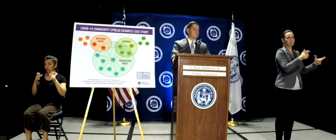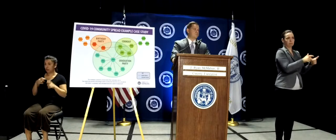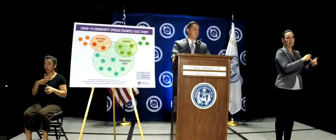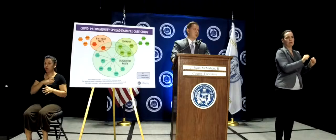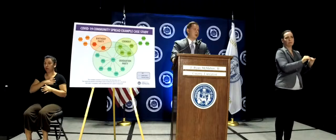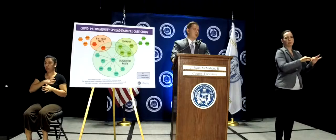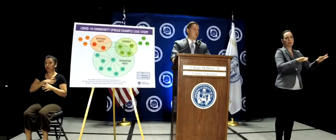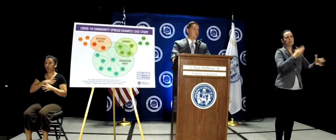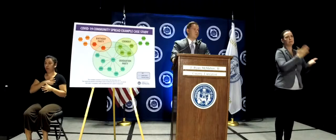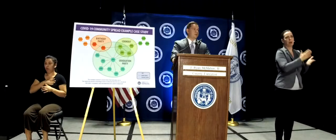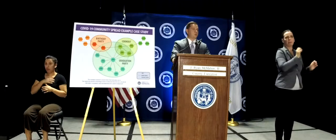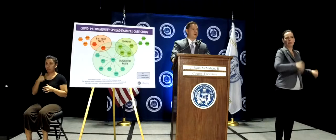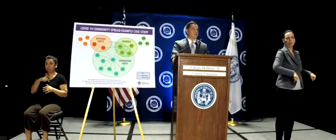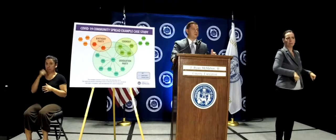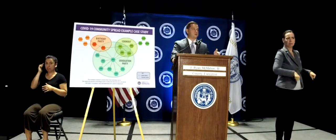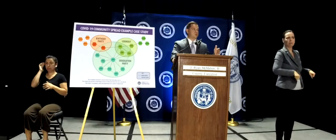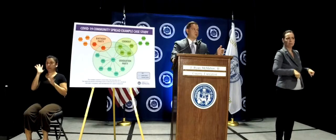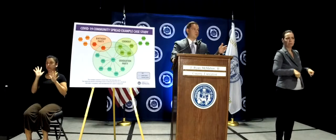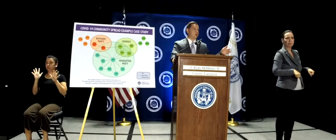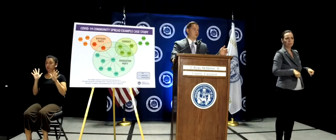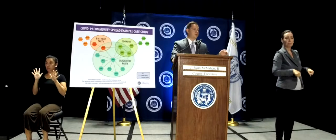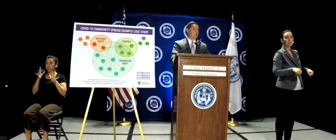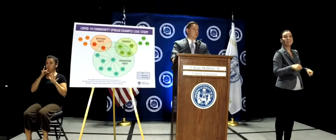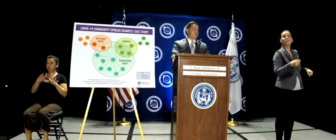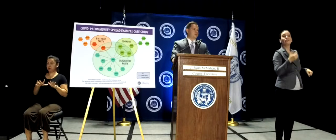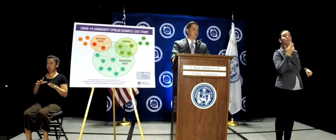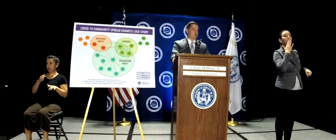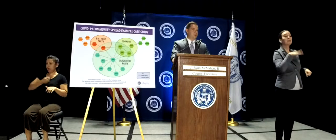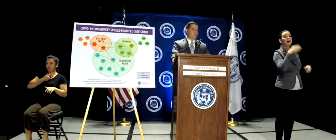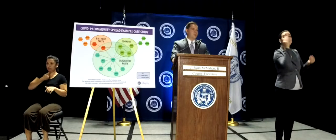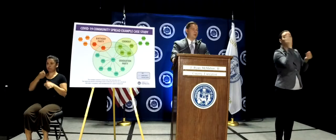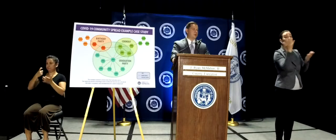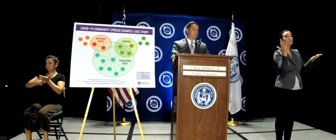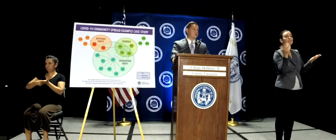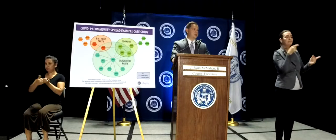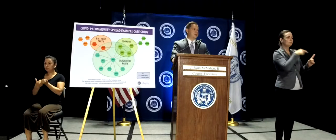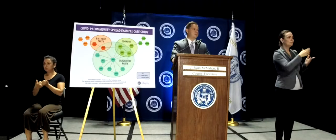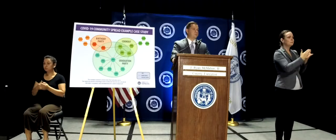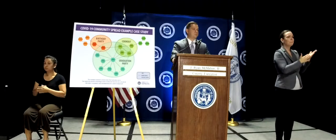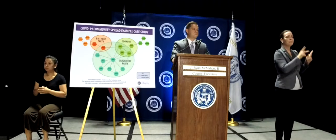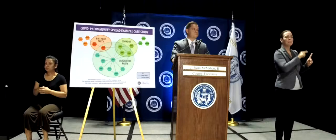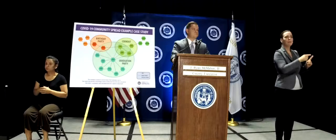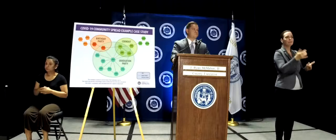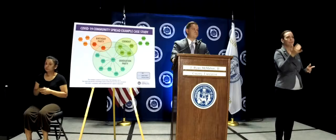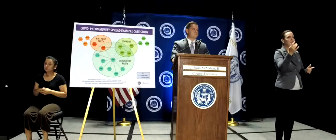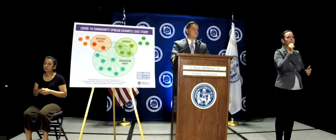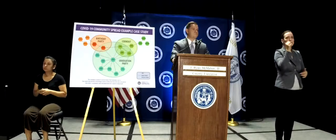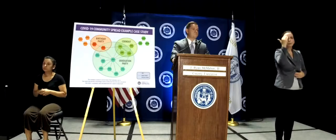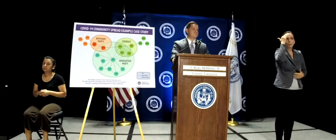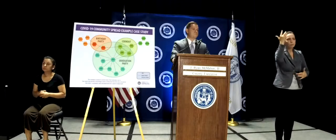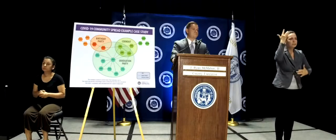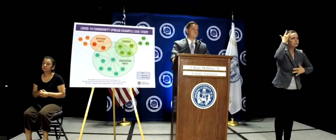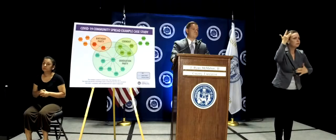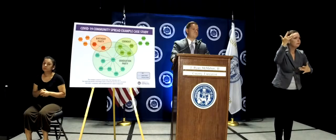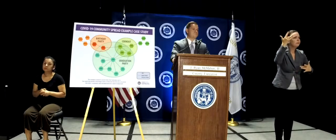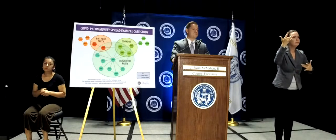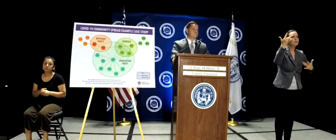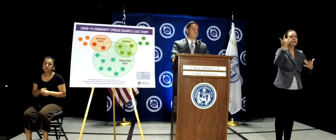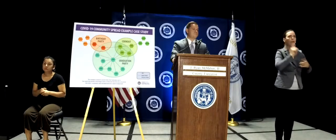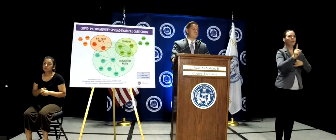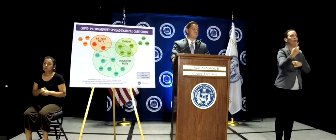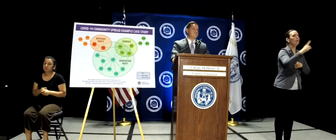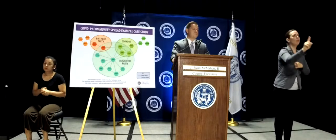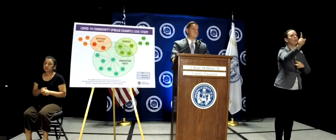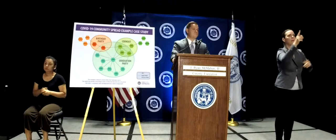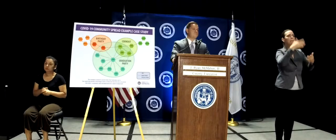see, and hopefully make the right decisions when they're put in a position where maybe they can make a mistake. When you look at something like that, how